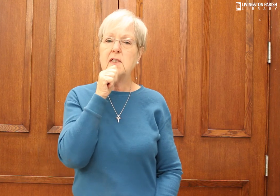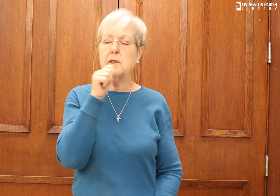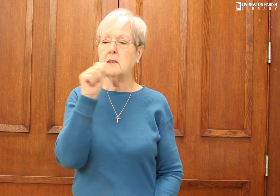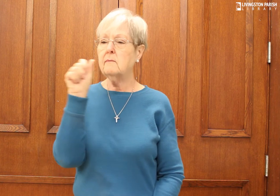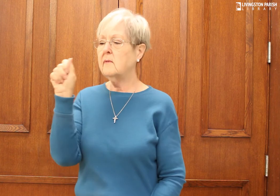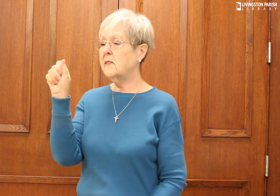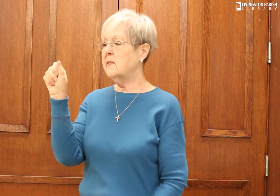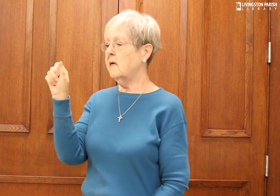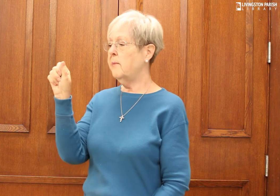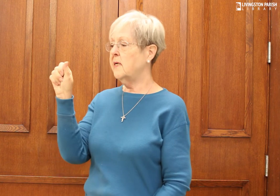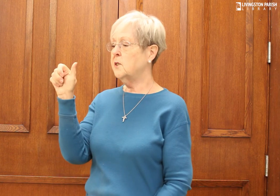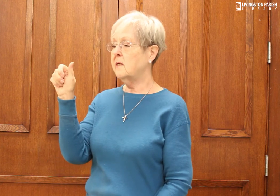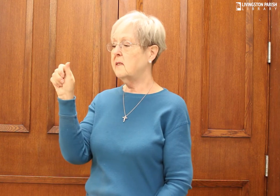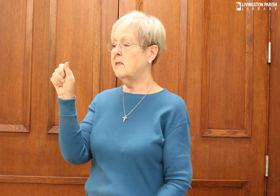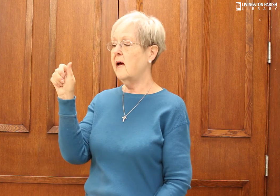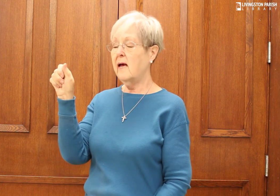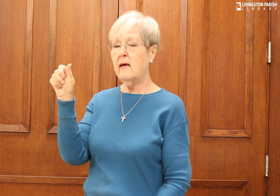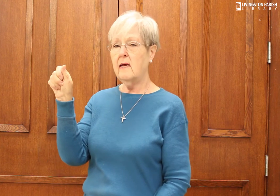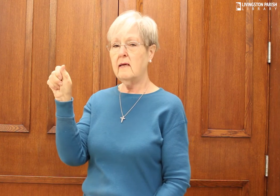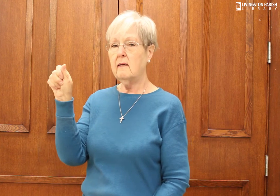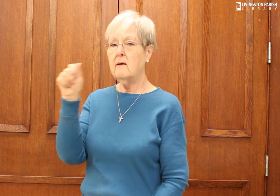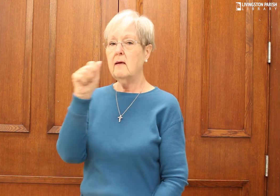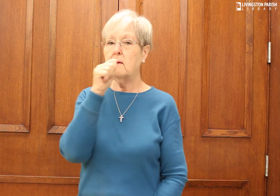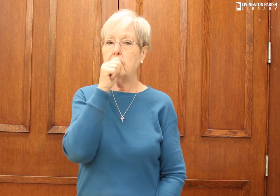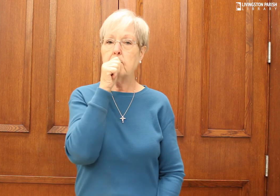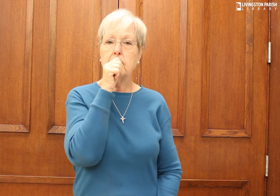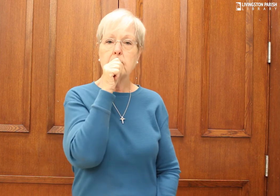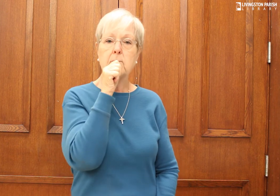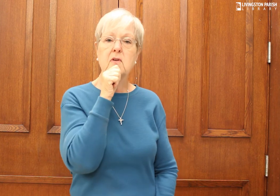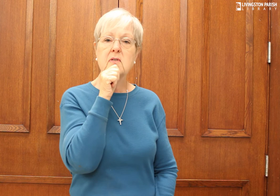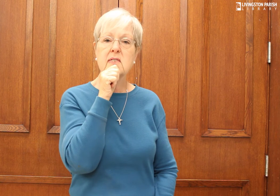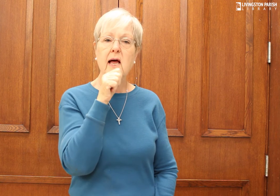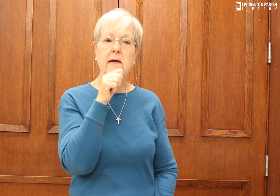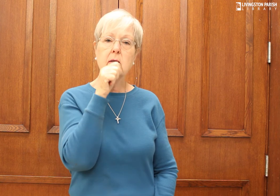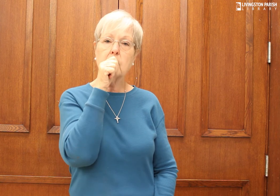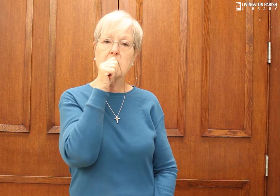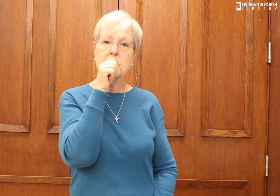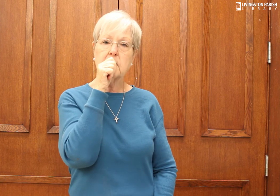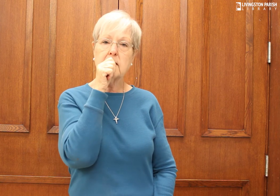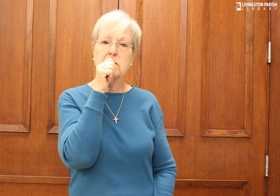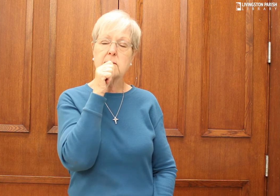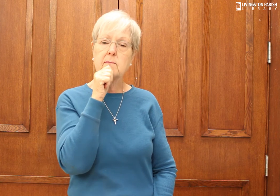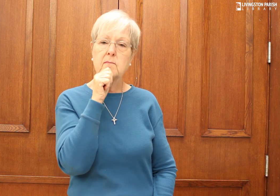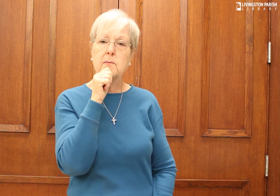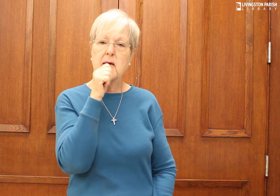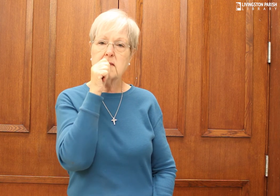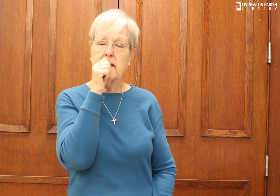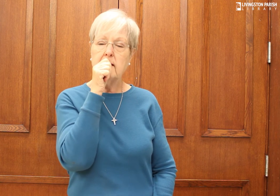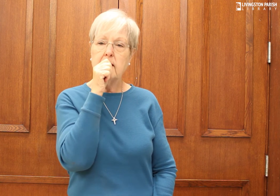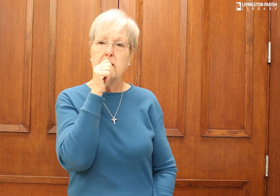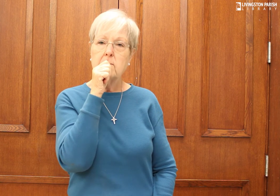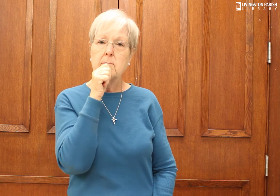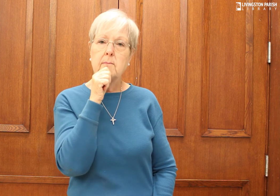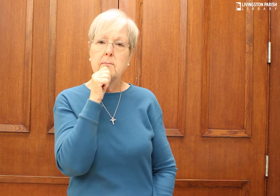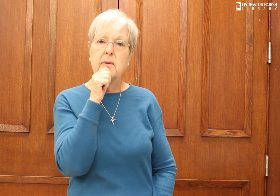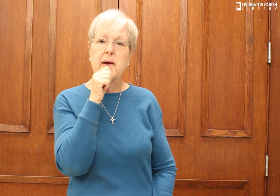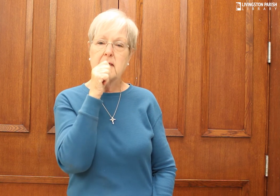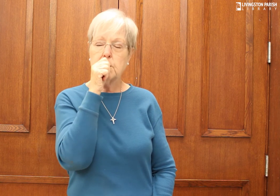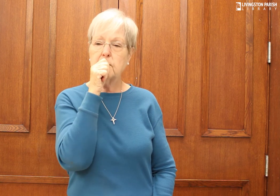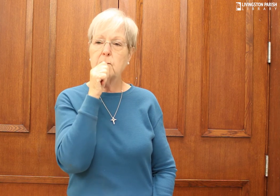Patient. Let's look at patient. It's the A hand. Let me just slide it across your lips. You might say, be patient with